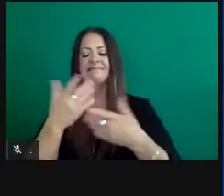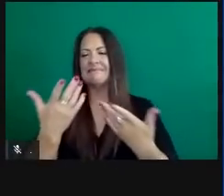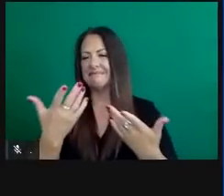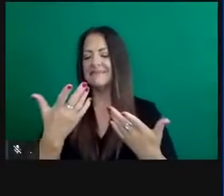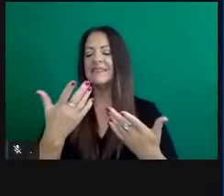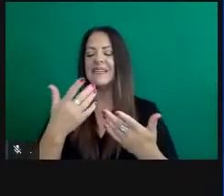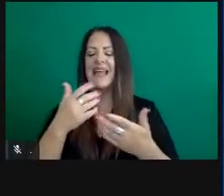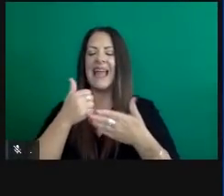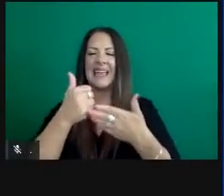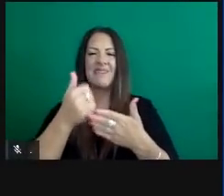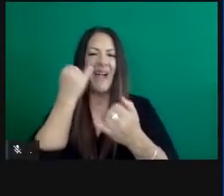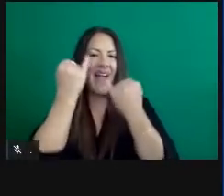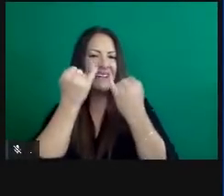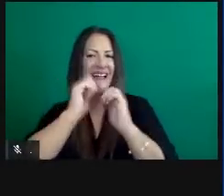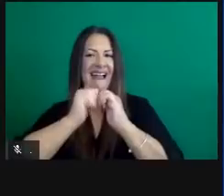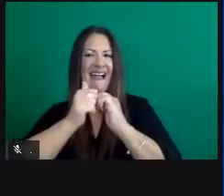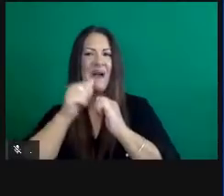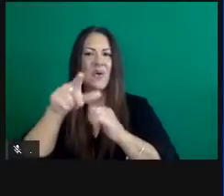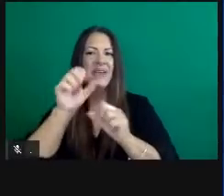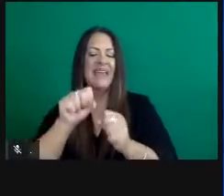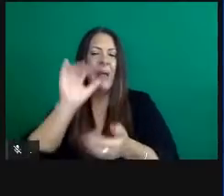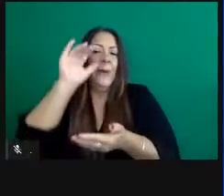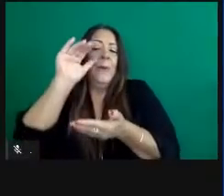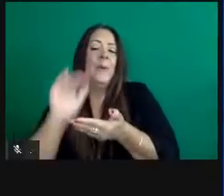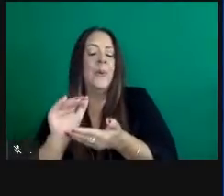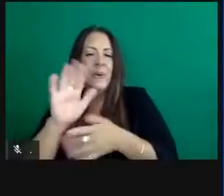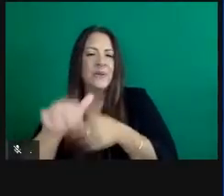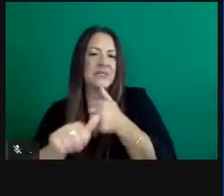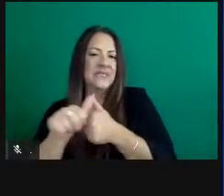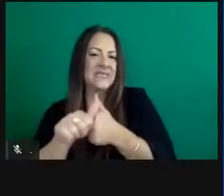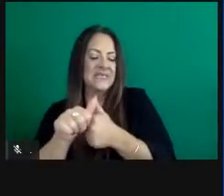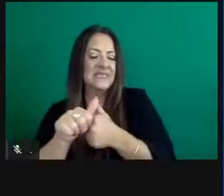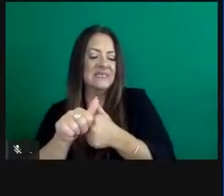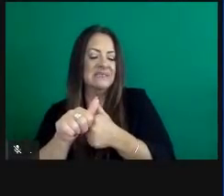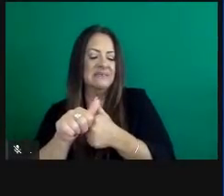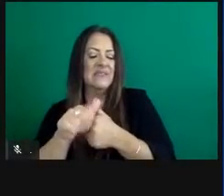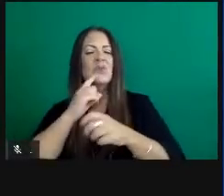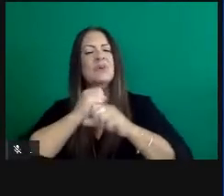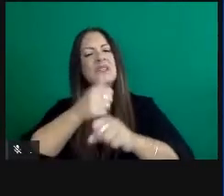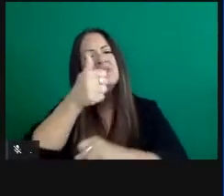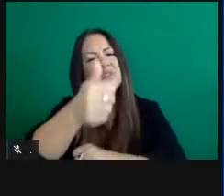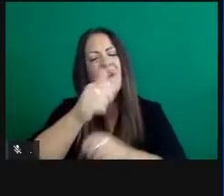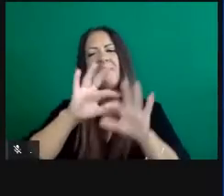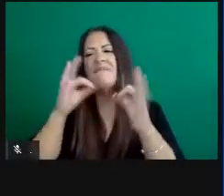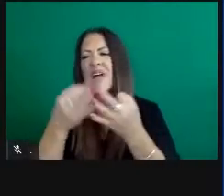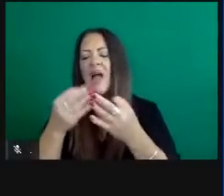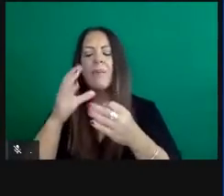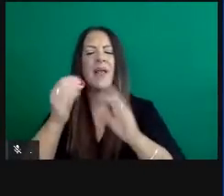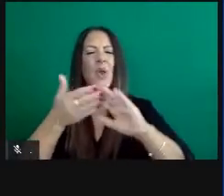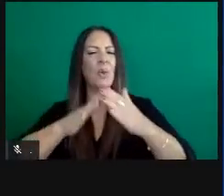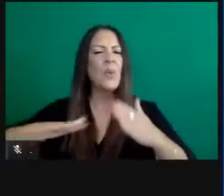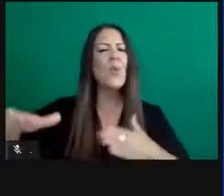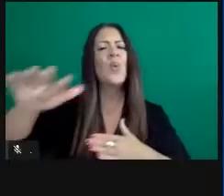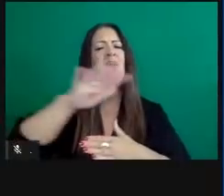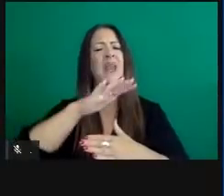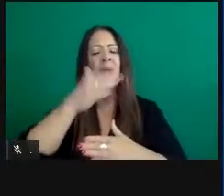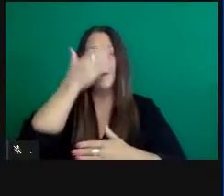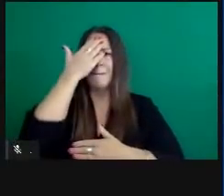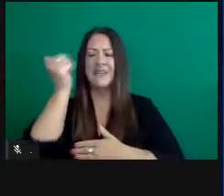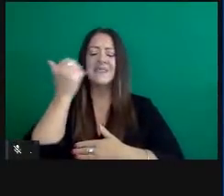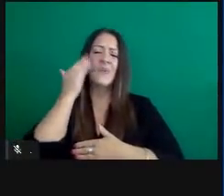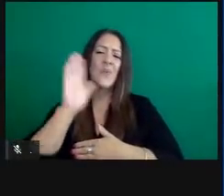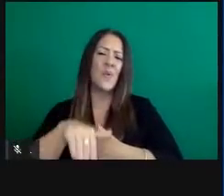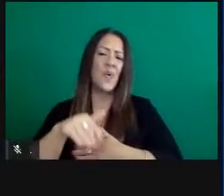that we make sure you protect yourselves, your families, and your communities as we go into what is going to be a hard